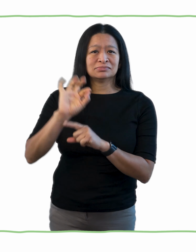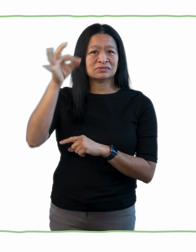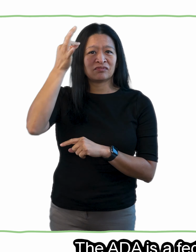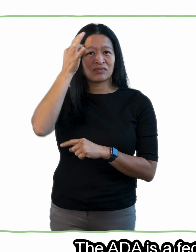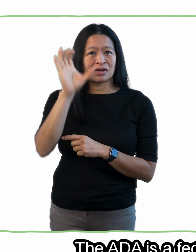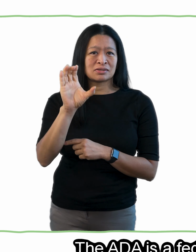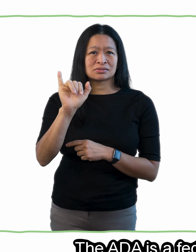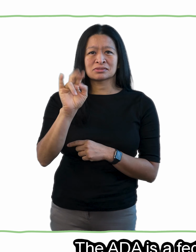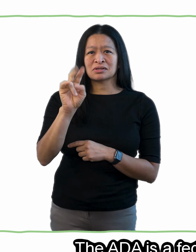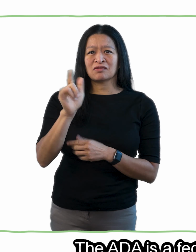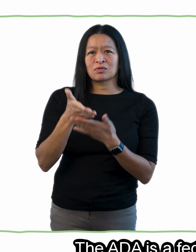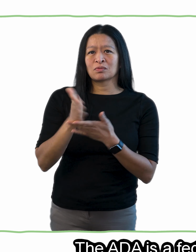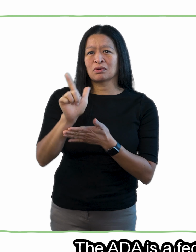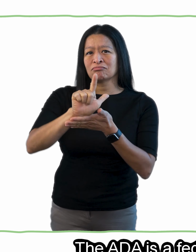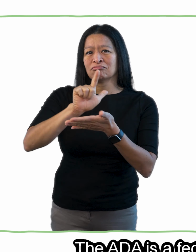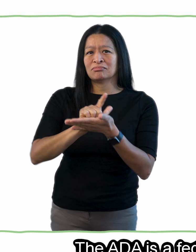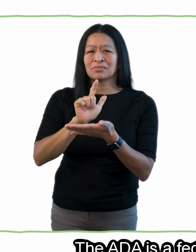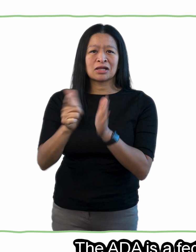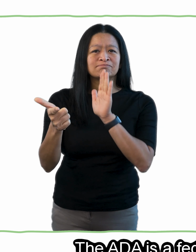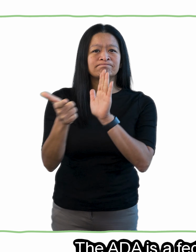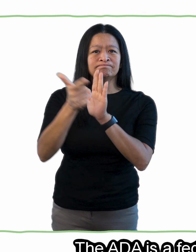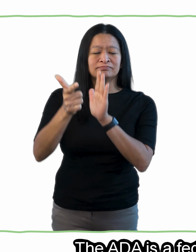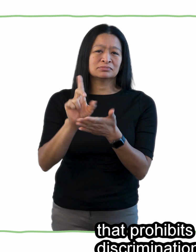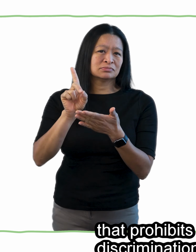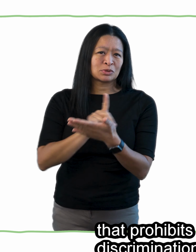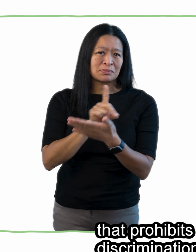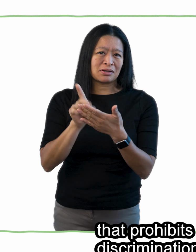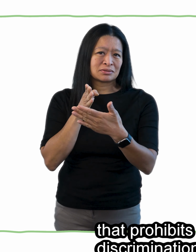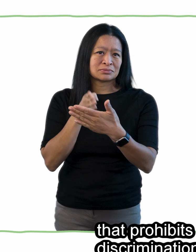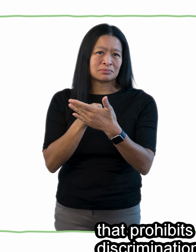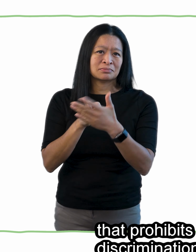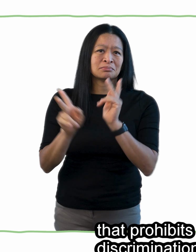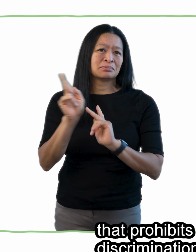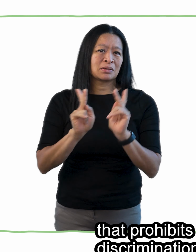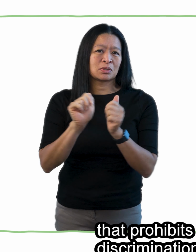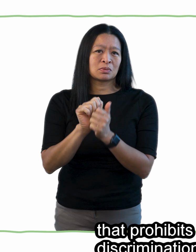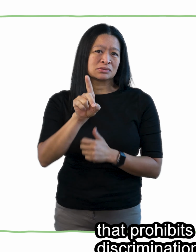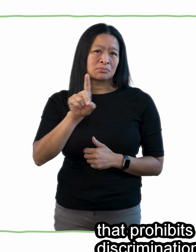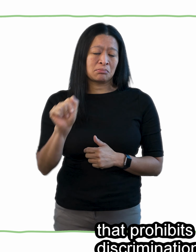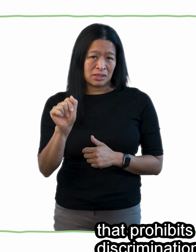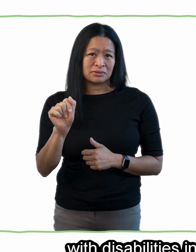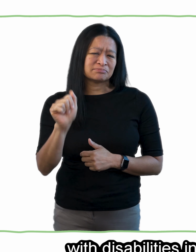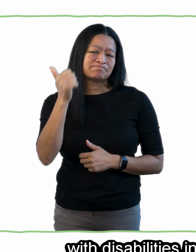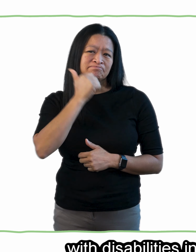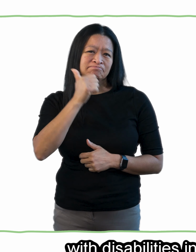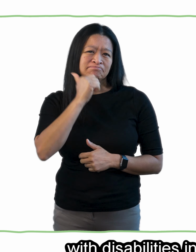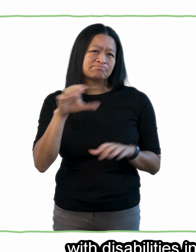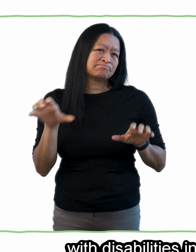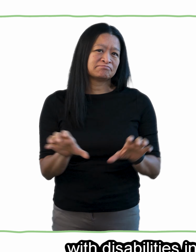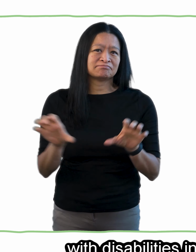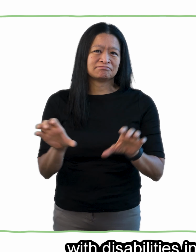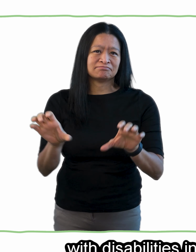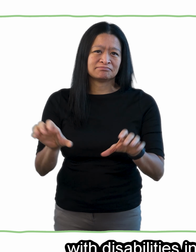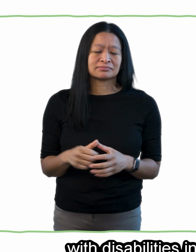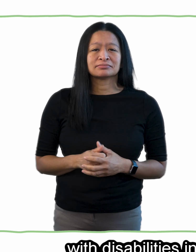The ADA is a federal civil rights law that prohibits discrimination against people with disabilities in everyday